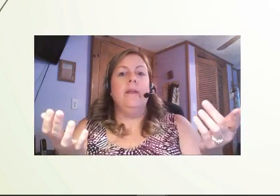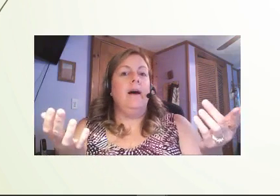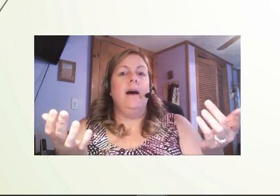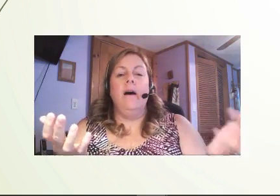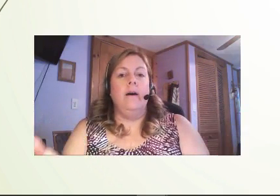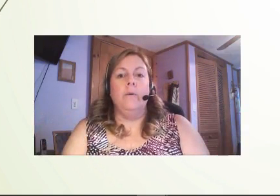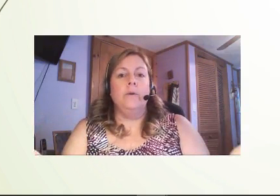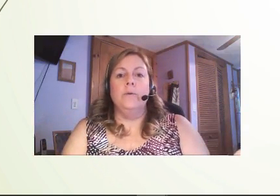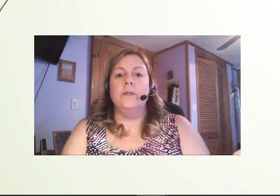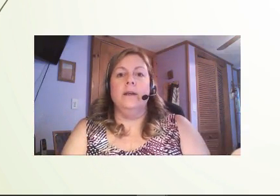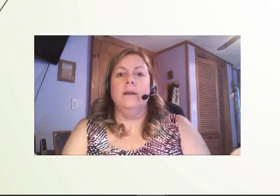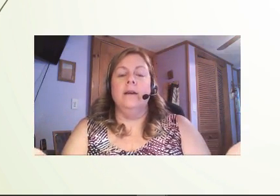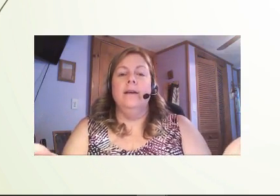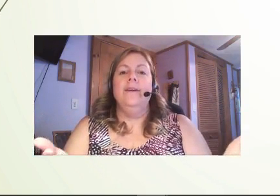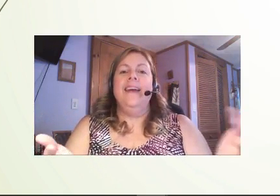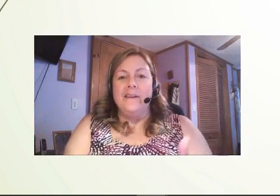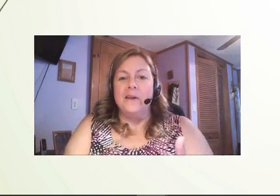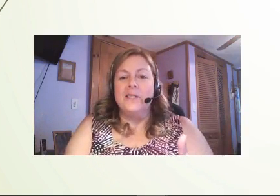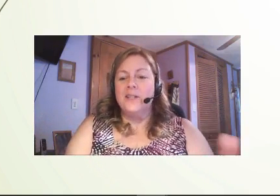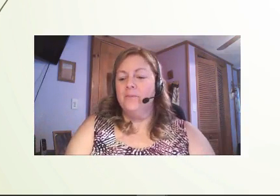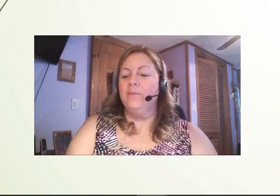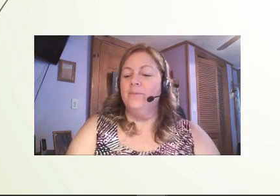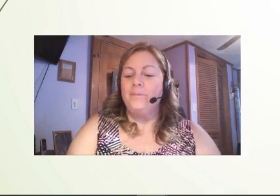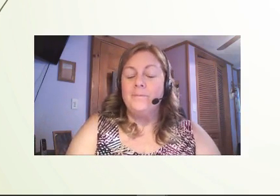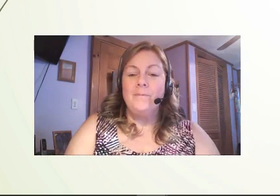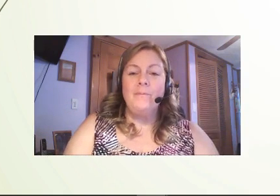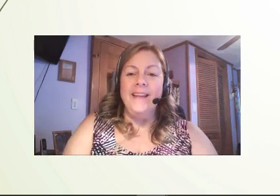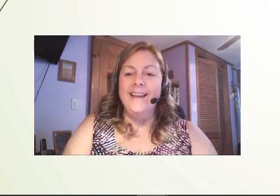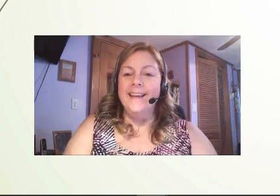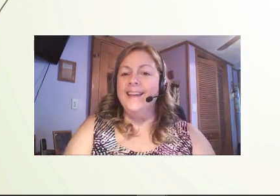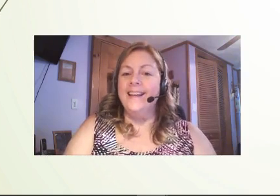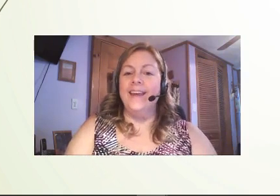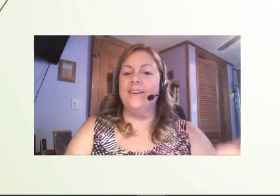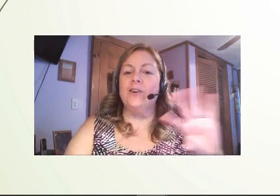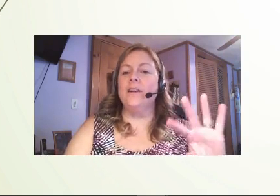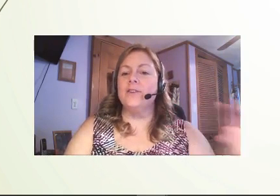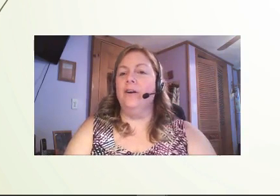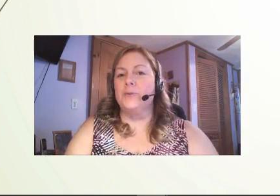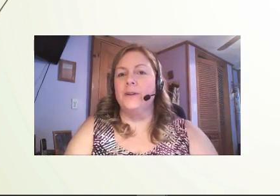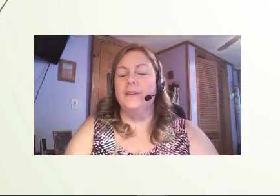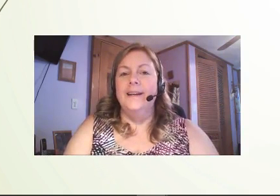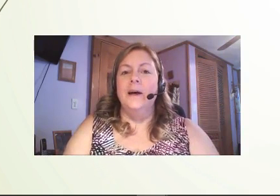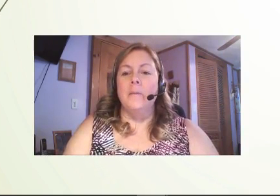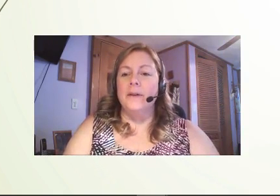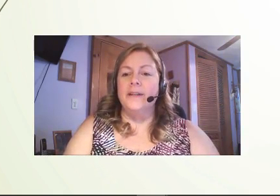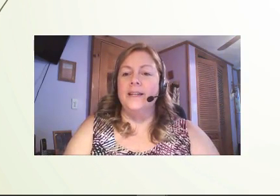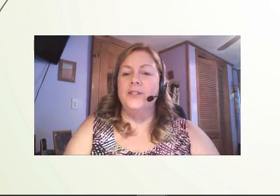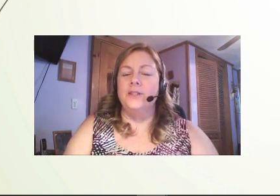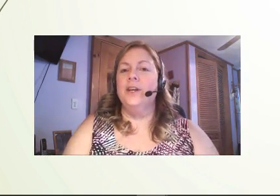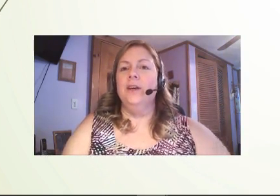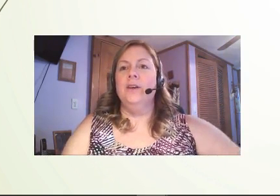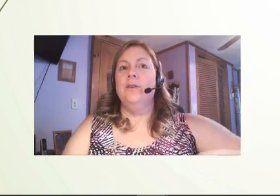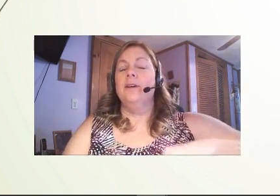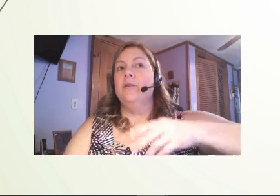with using English and getting that cross-cultural ability